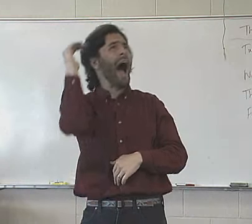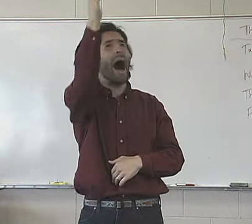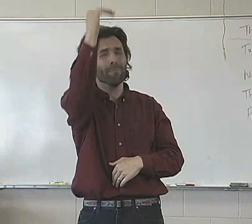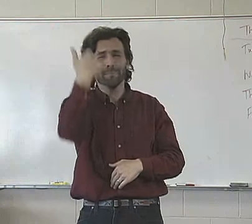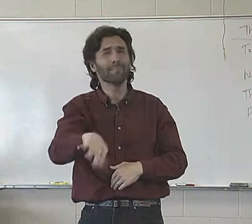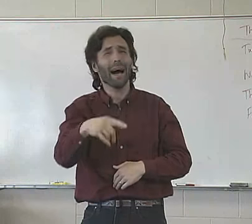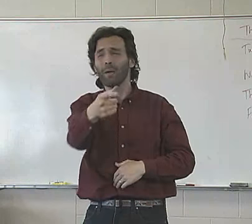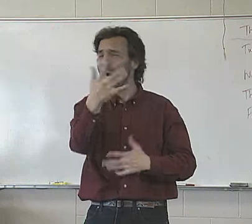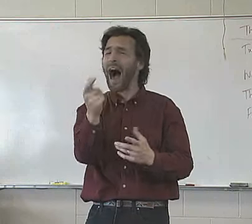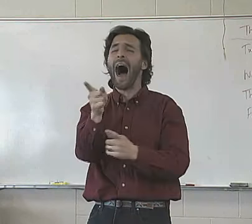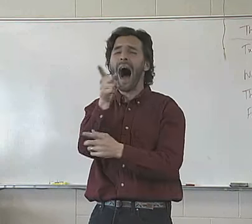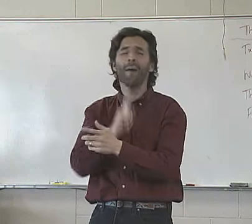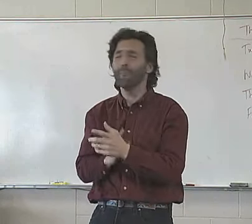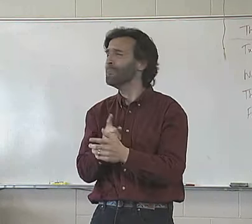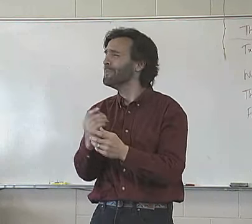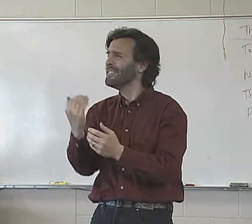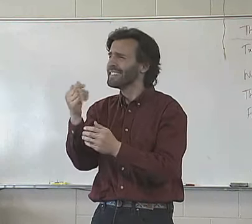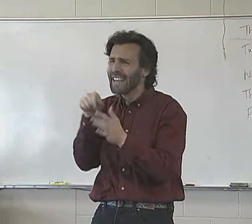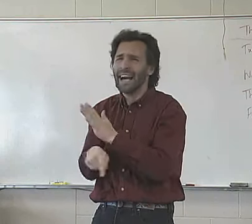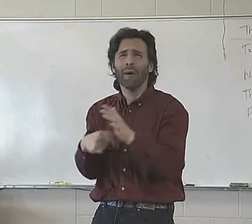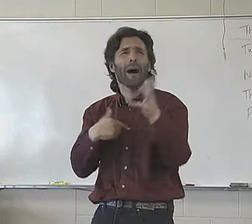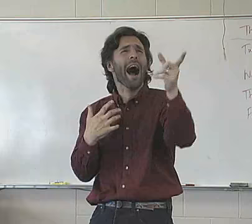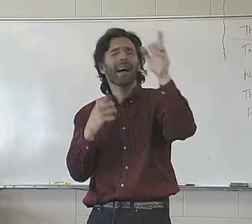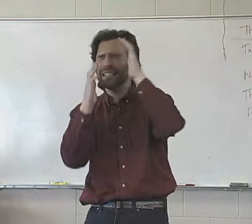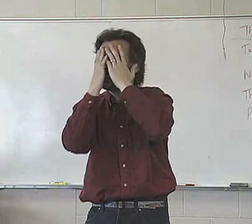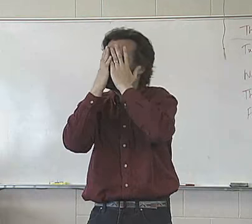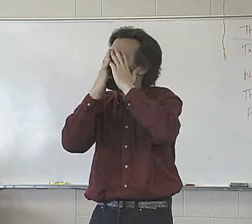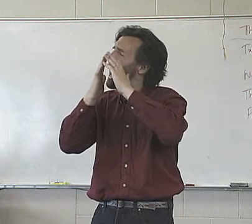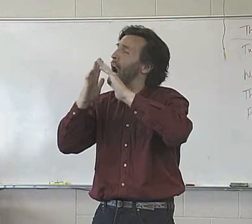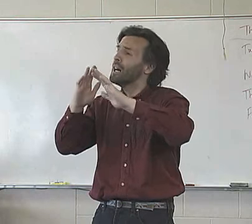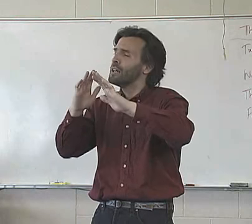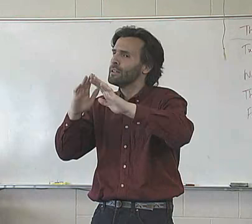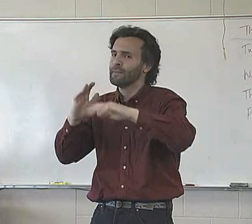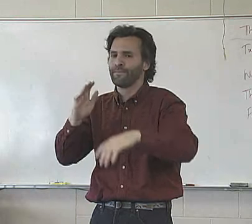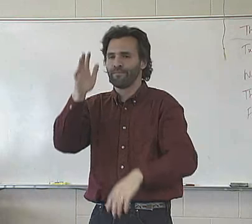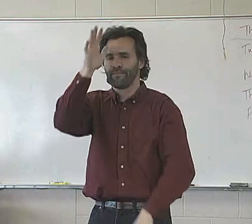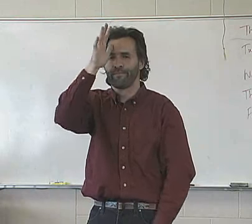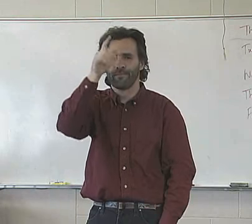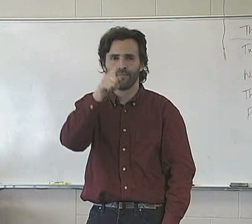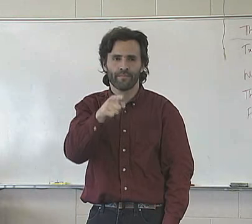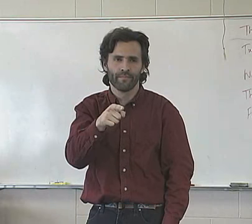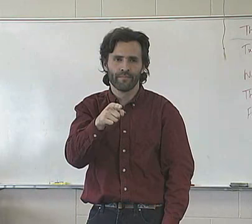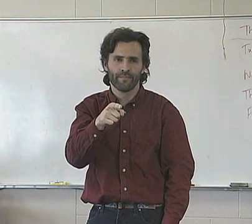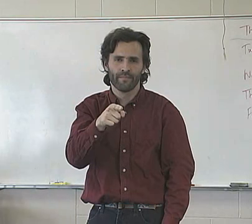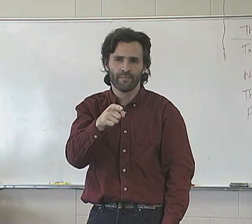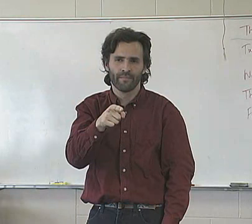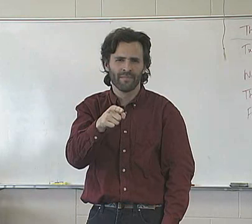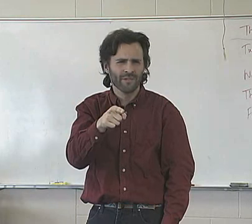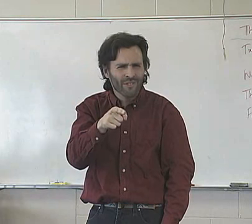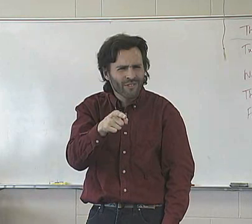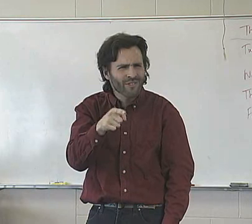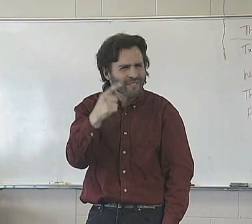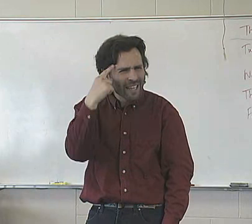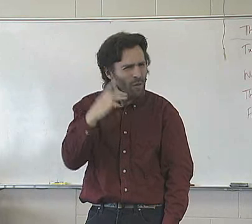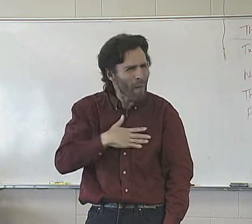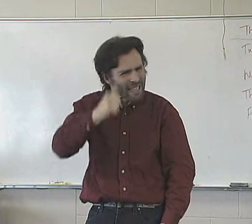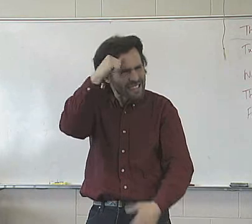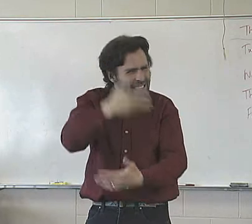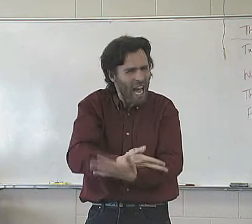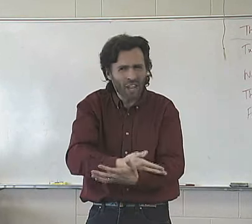he wanted to kill me and eat me up. I can't believe it. You call yourself my son and you run away